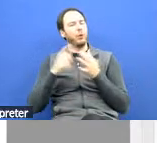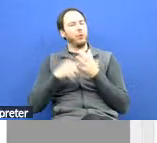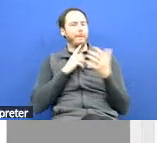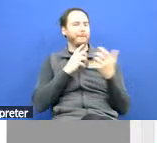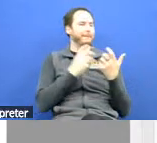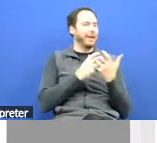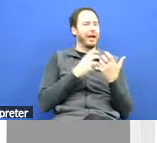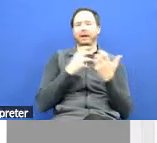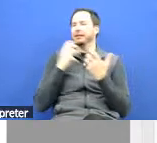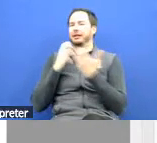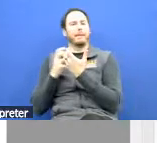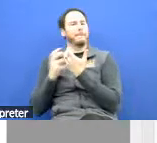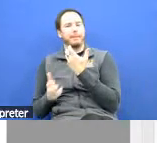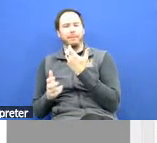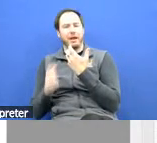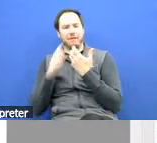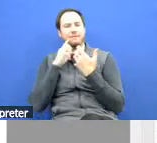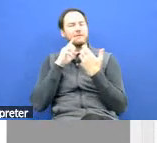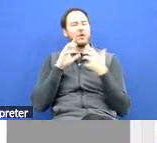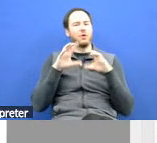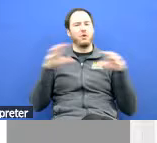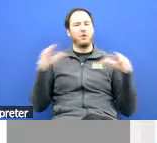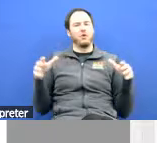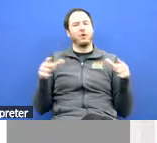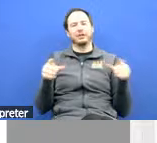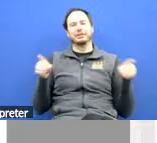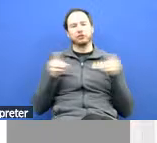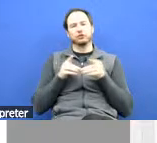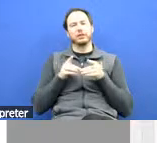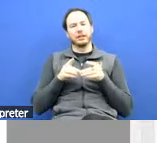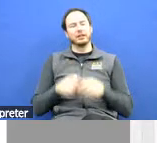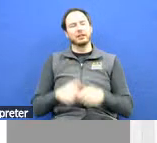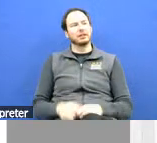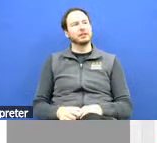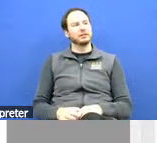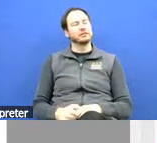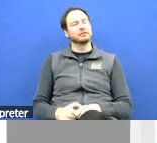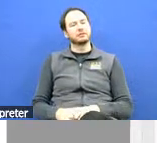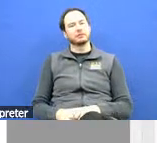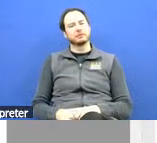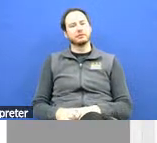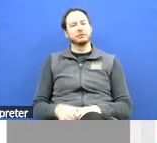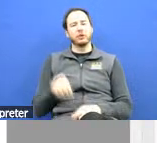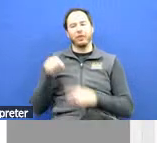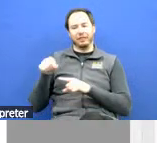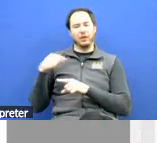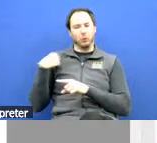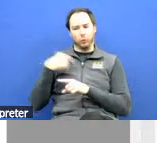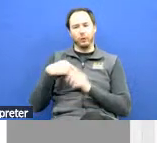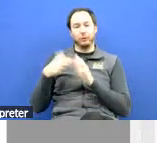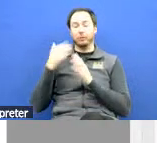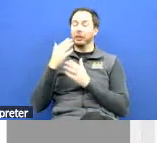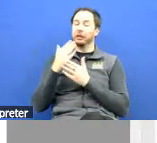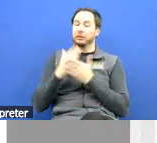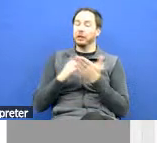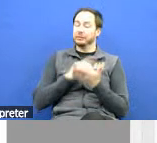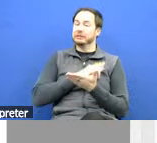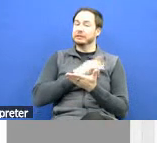a decision of the historic site committee as to what is considered garish, because certain